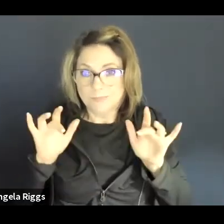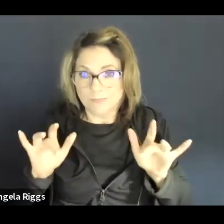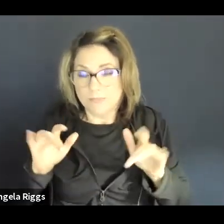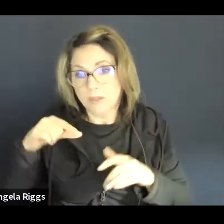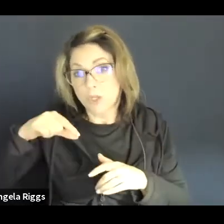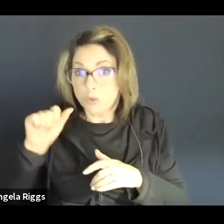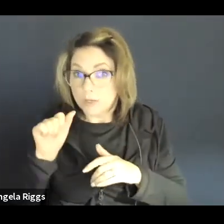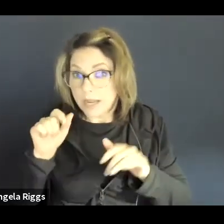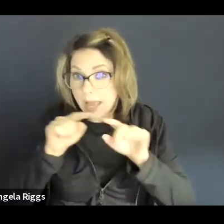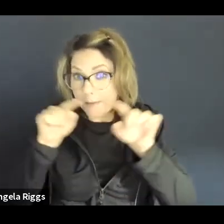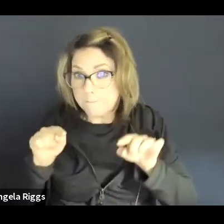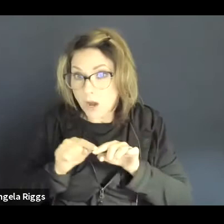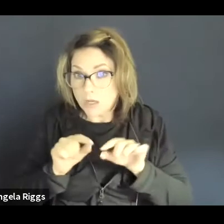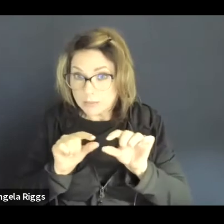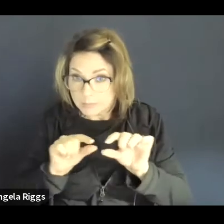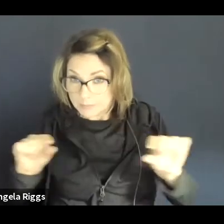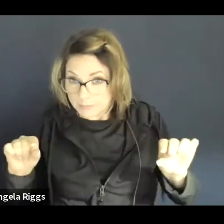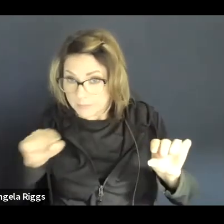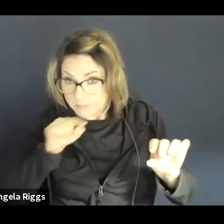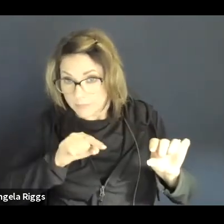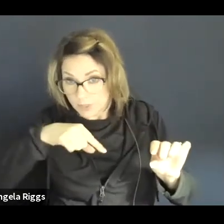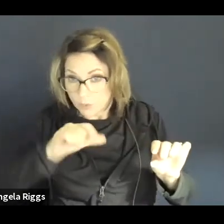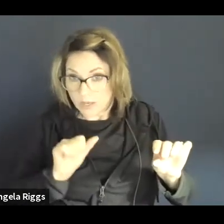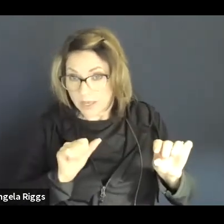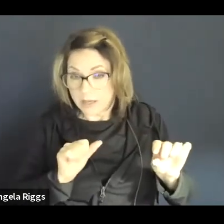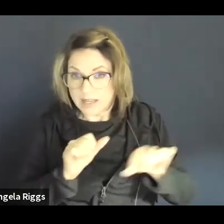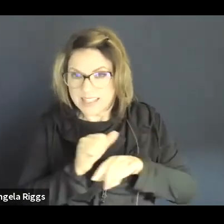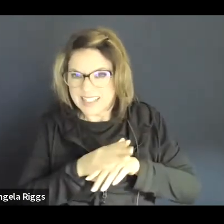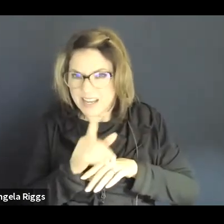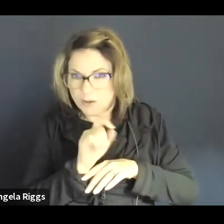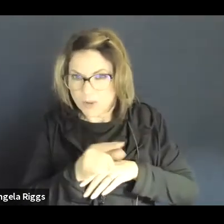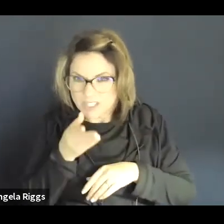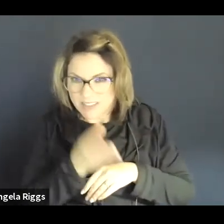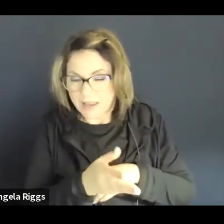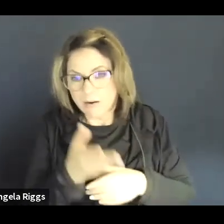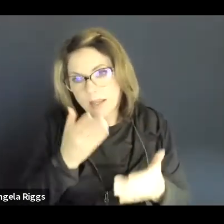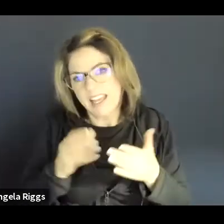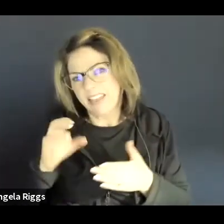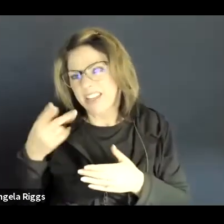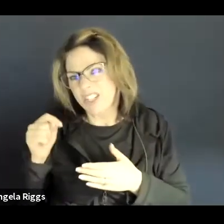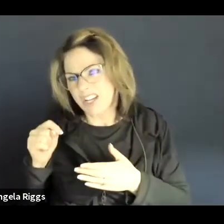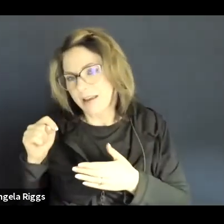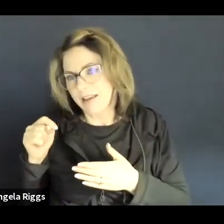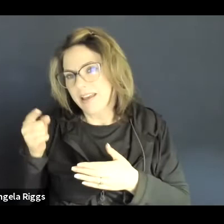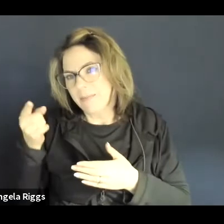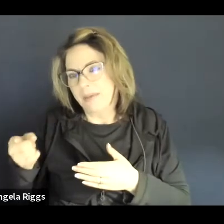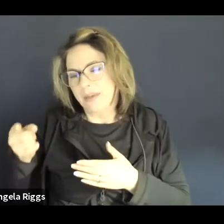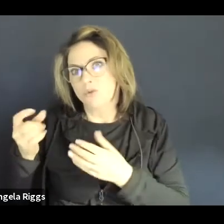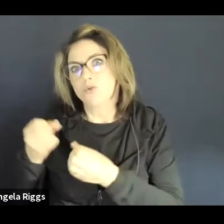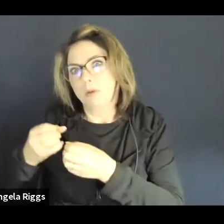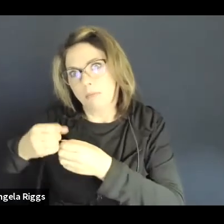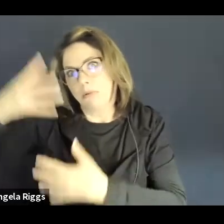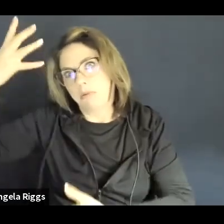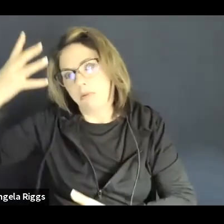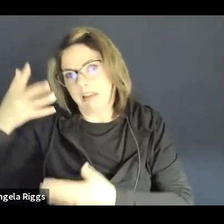Q&A box is on the menu bar. Please only submit questions there, as they may get lost in the chat. To ask a question or to